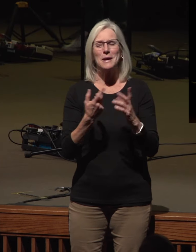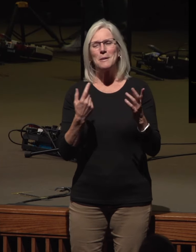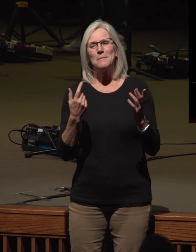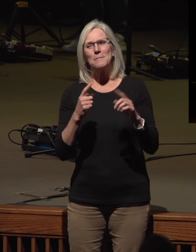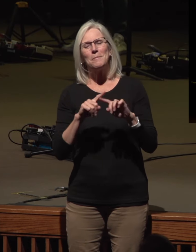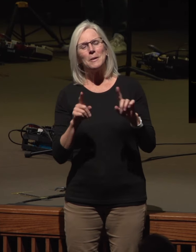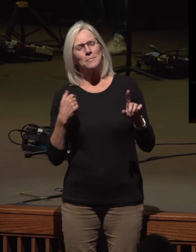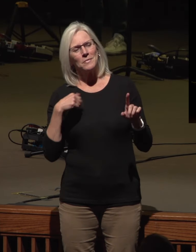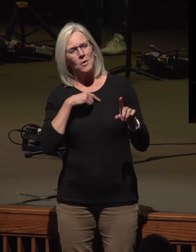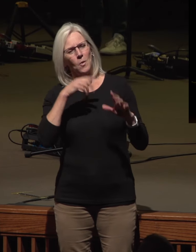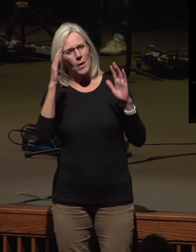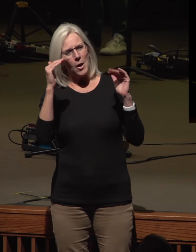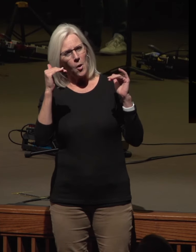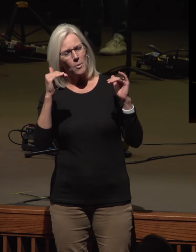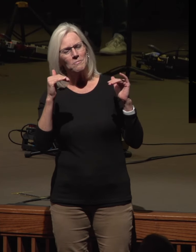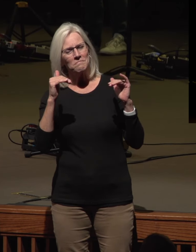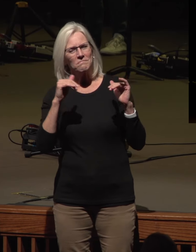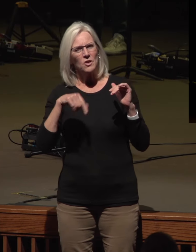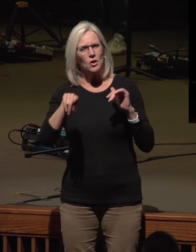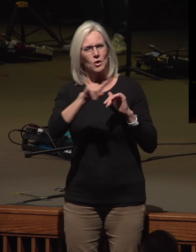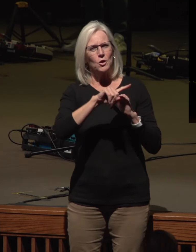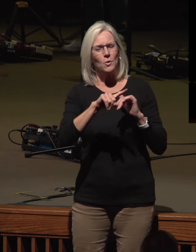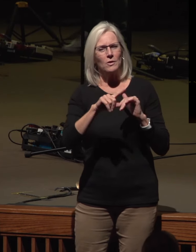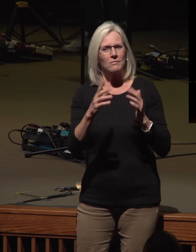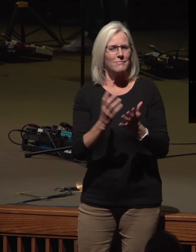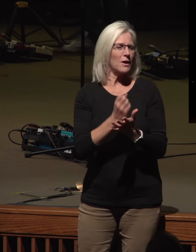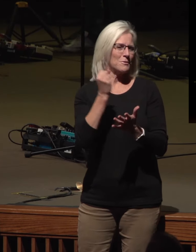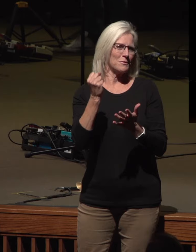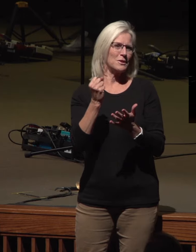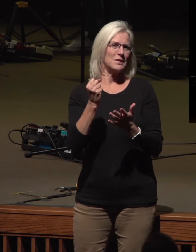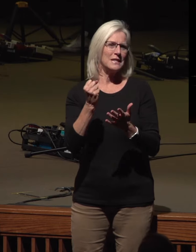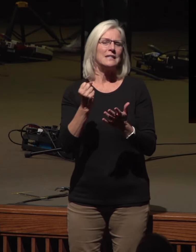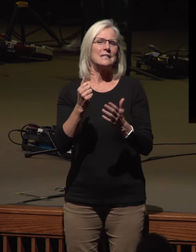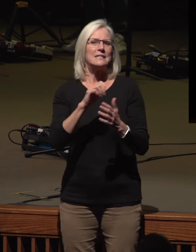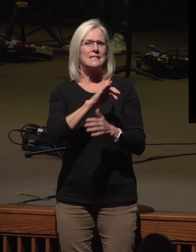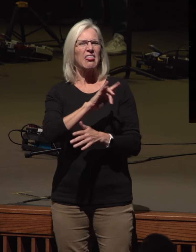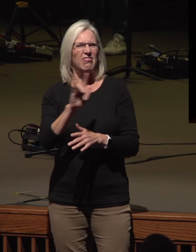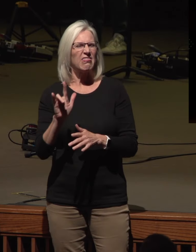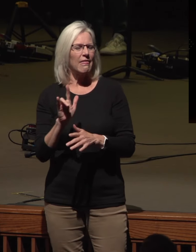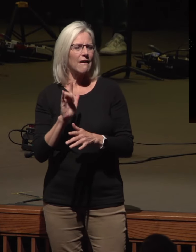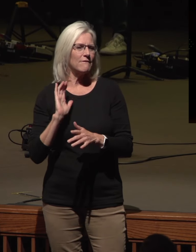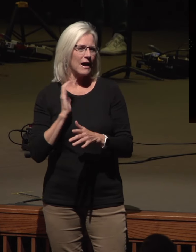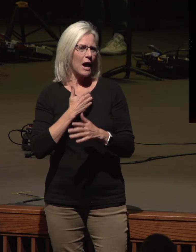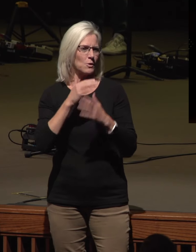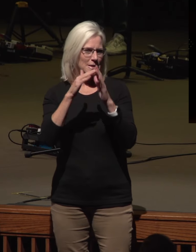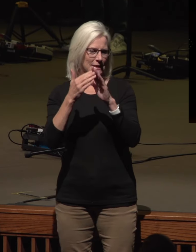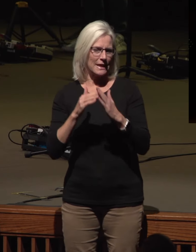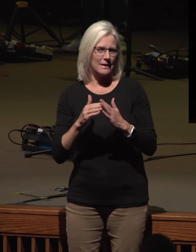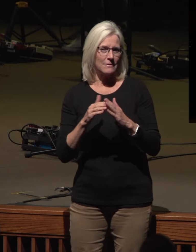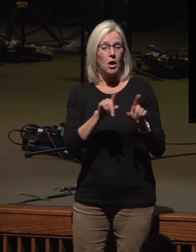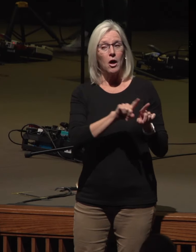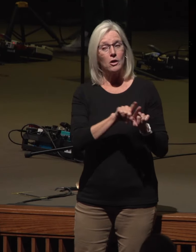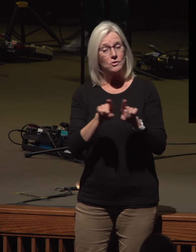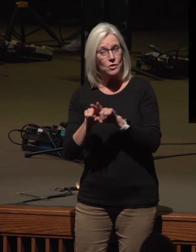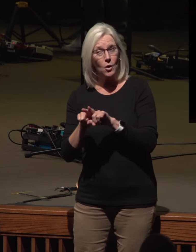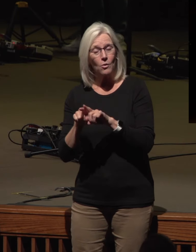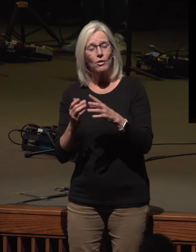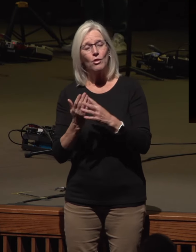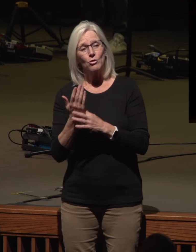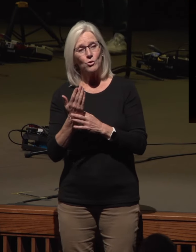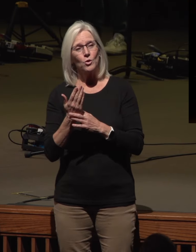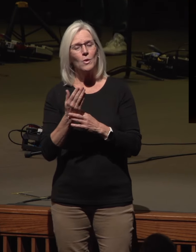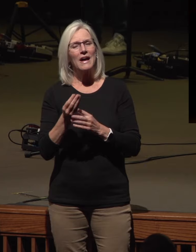take advantage of this opportunity to love our city. Another way that you can love our city is through our Feeding Families program. There are a lot of families